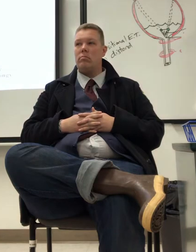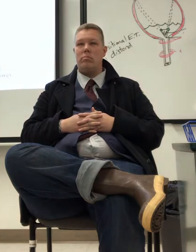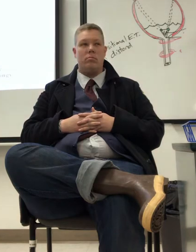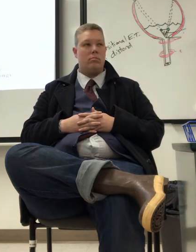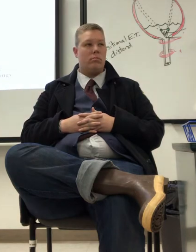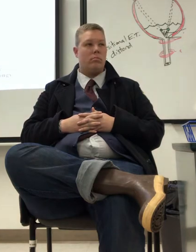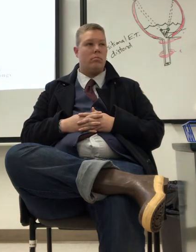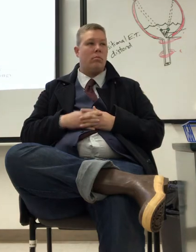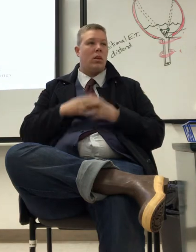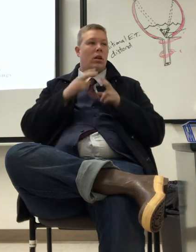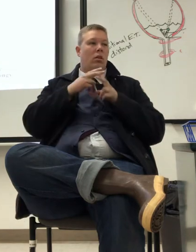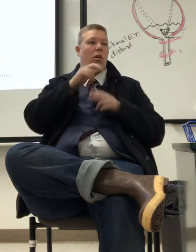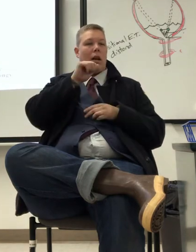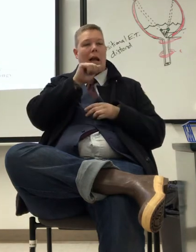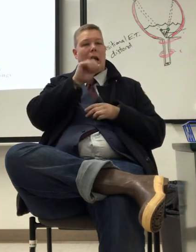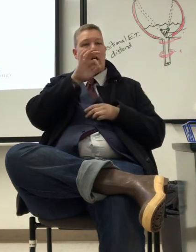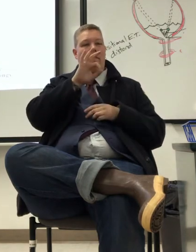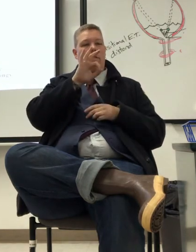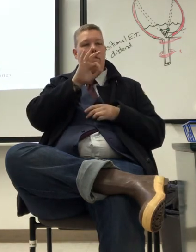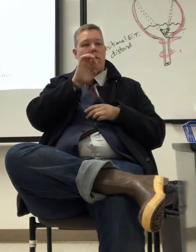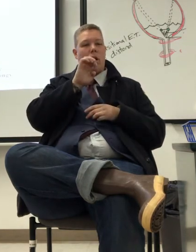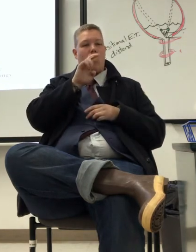Call them afferent volumes.